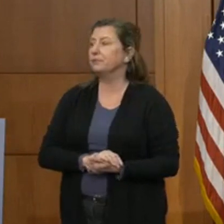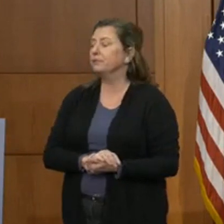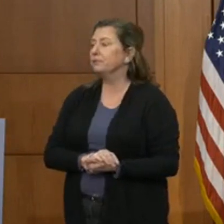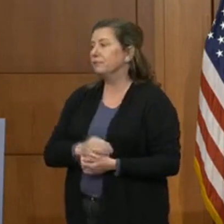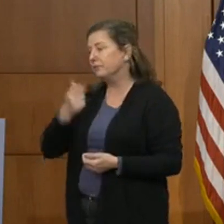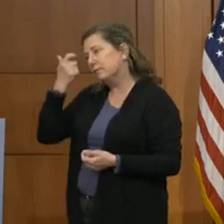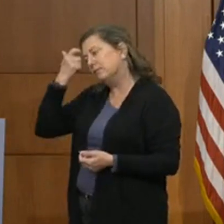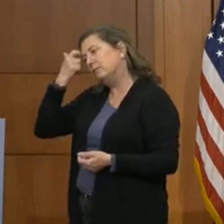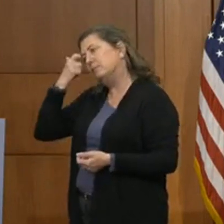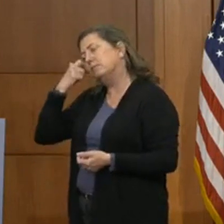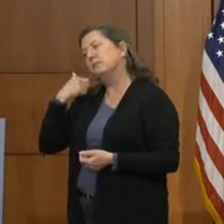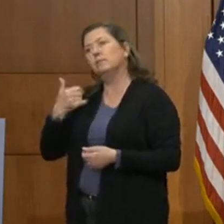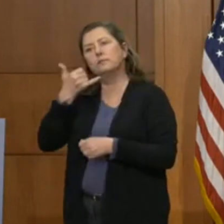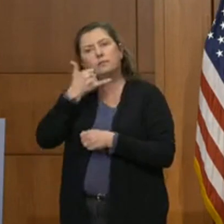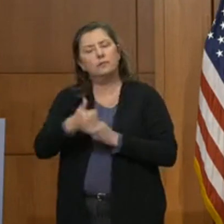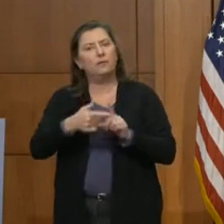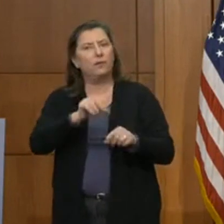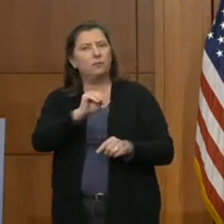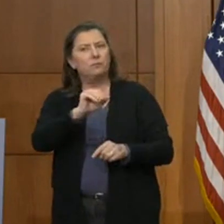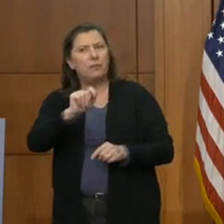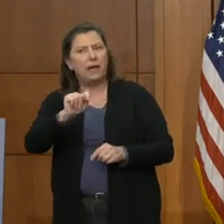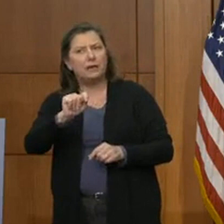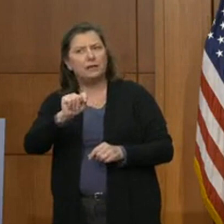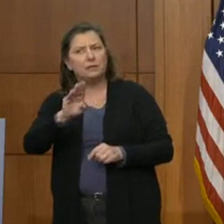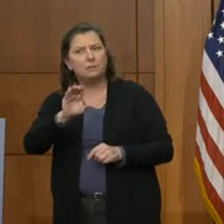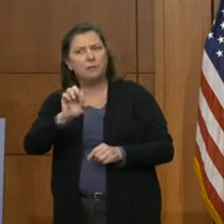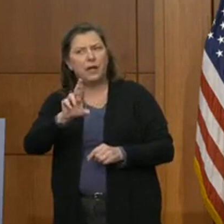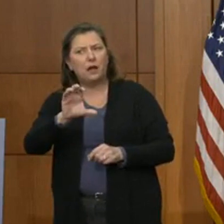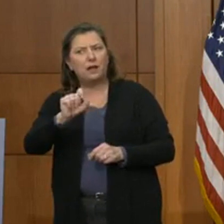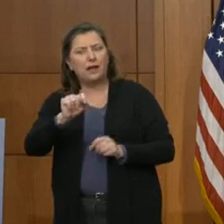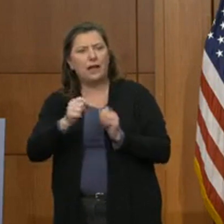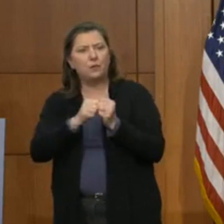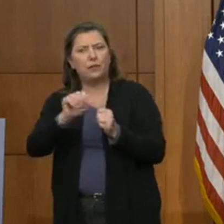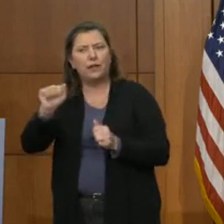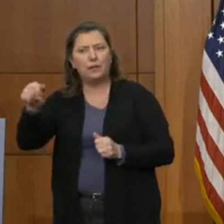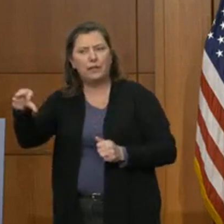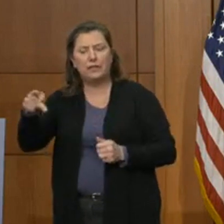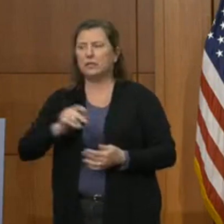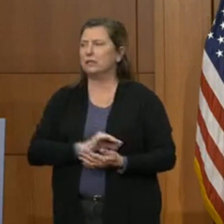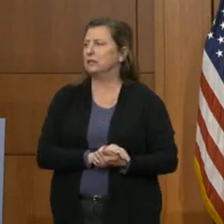The next question will be from Matt Bearcat with the Associated Press.